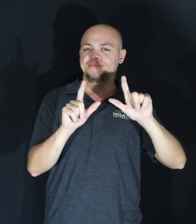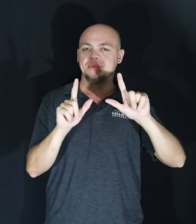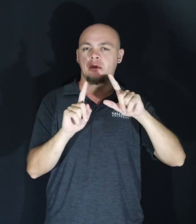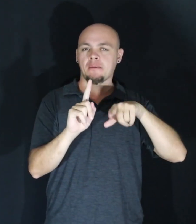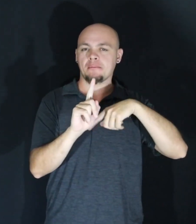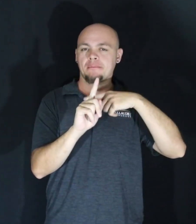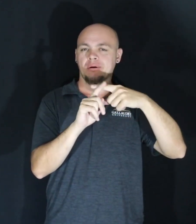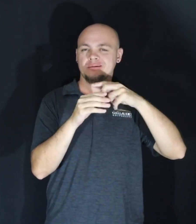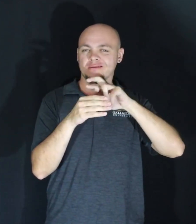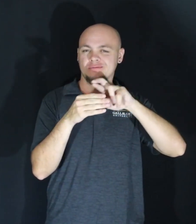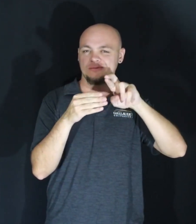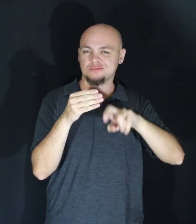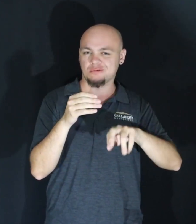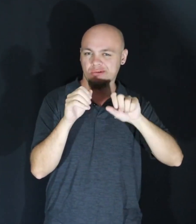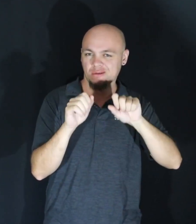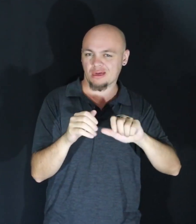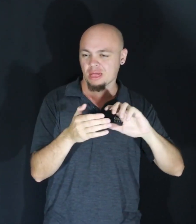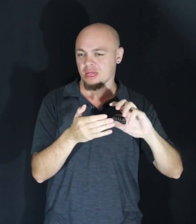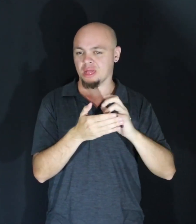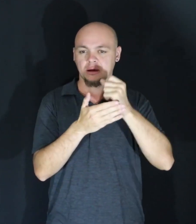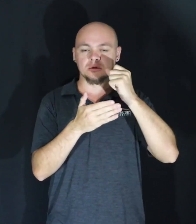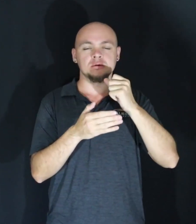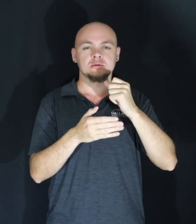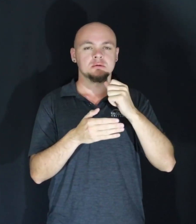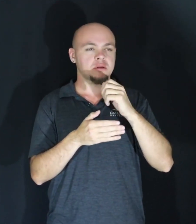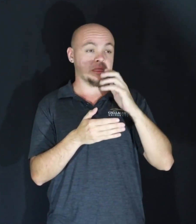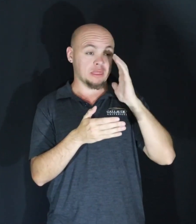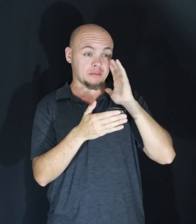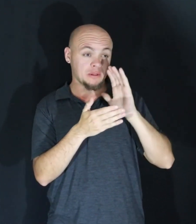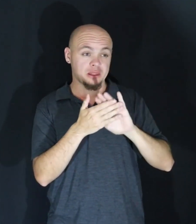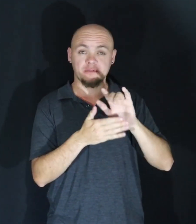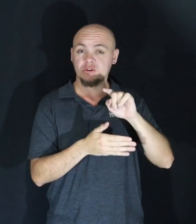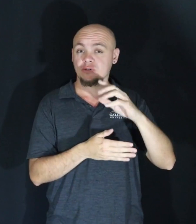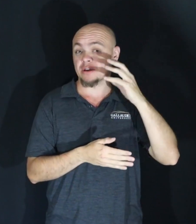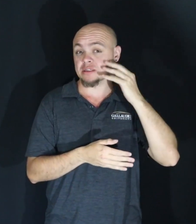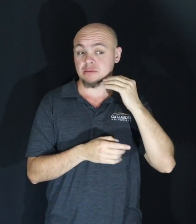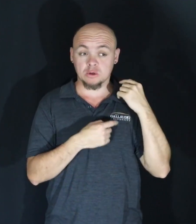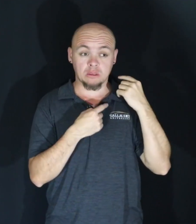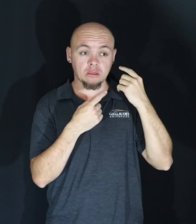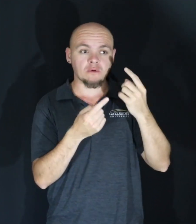so, you challenge all of the beliefs that have come into your life this far.